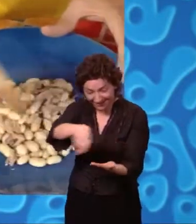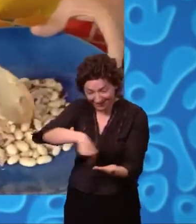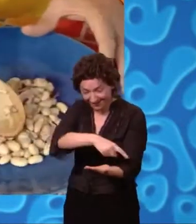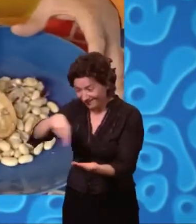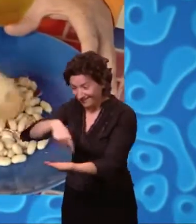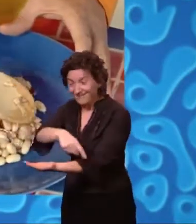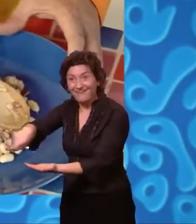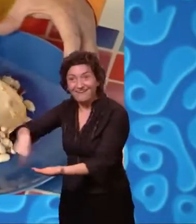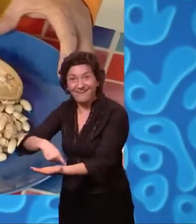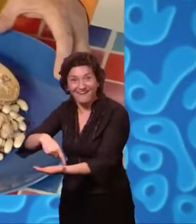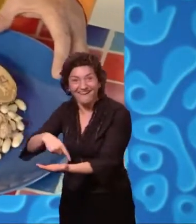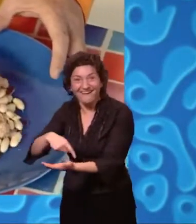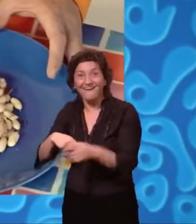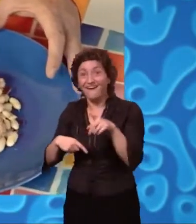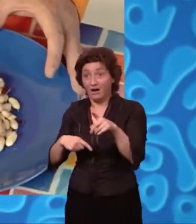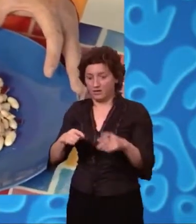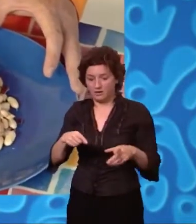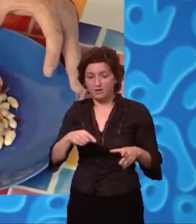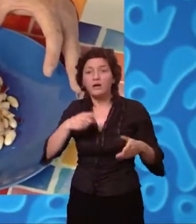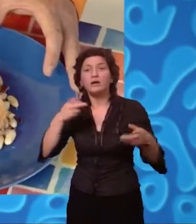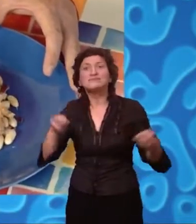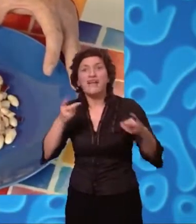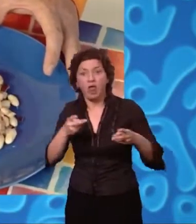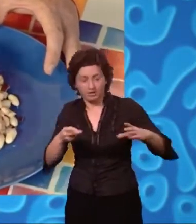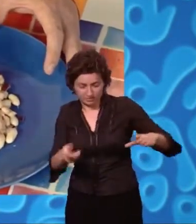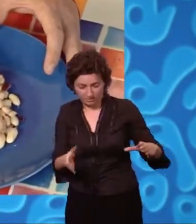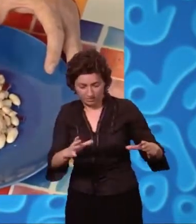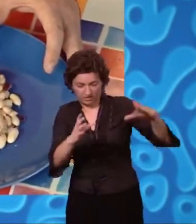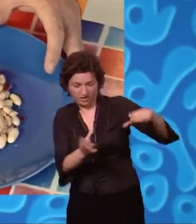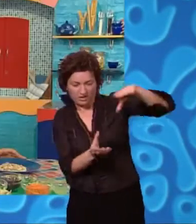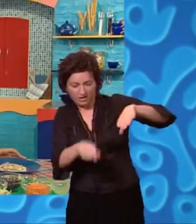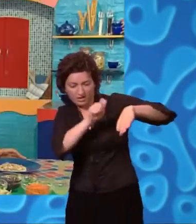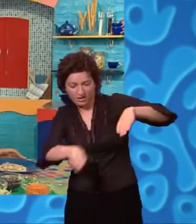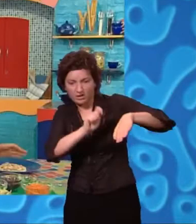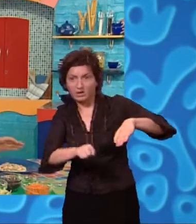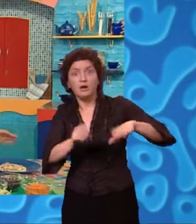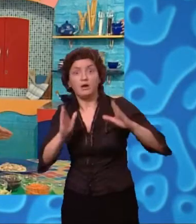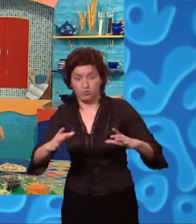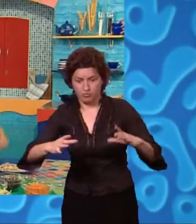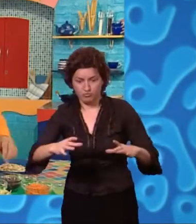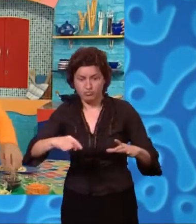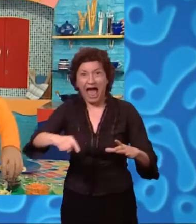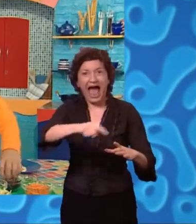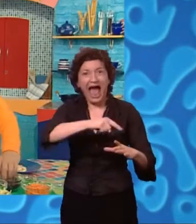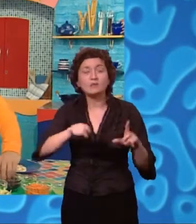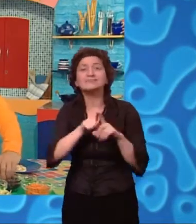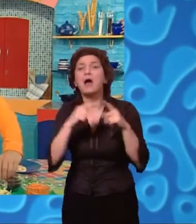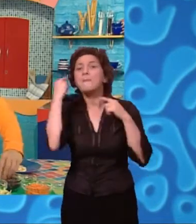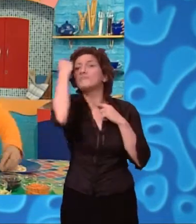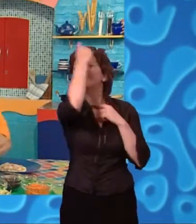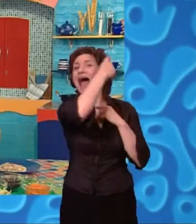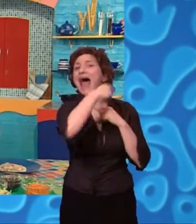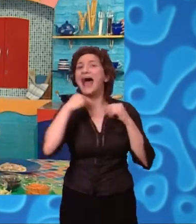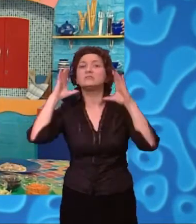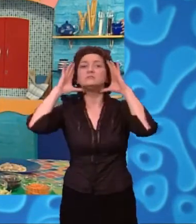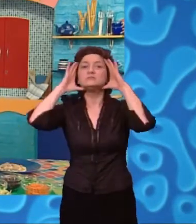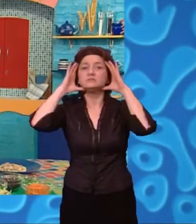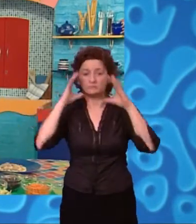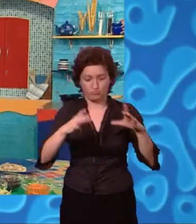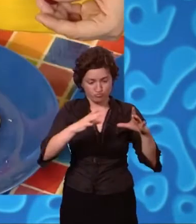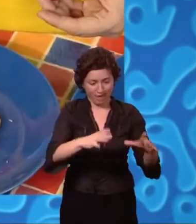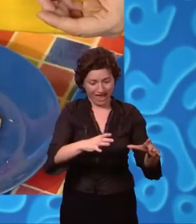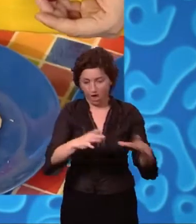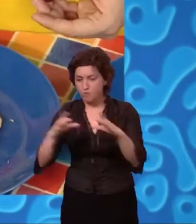shape with the salad on each plate. And then take a few kidney beans and arrange them on